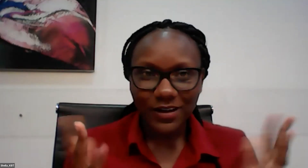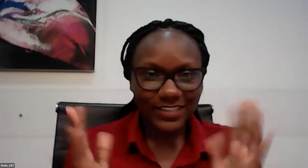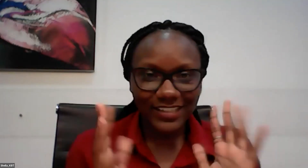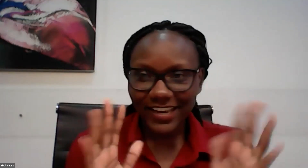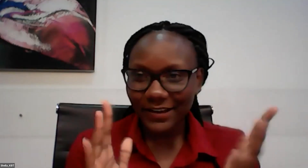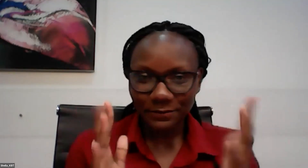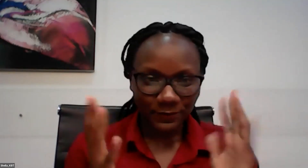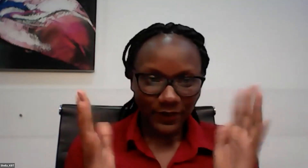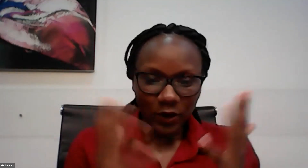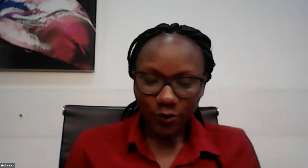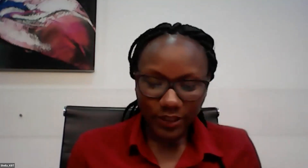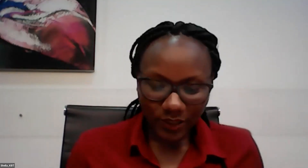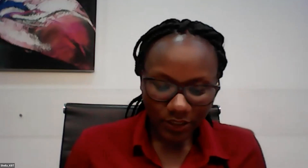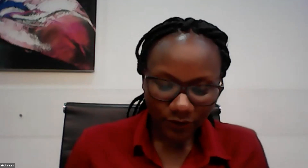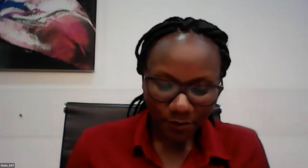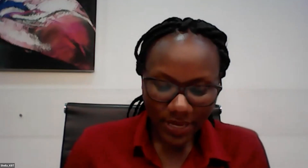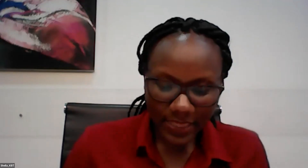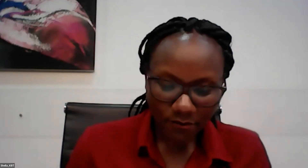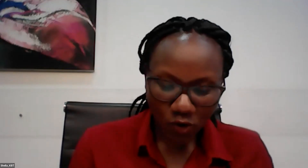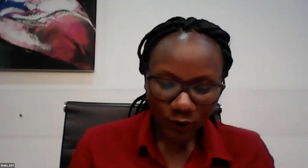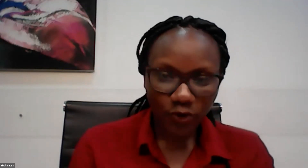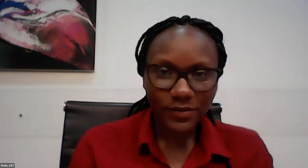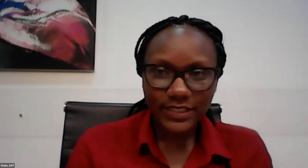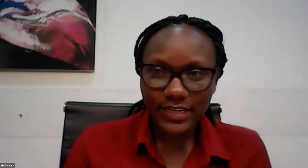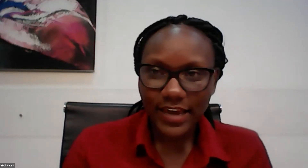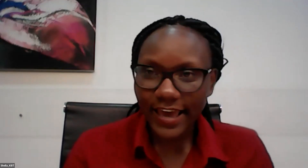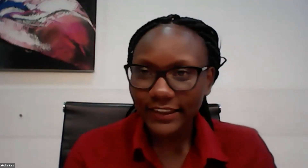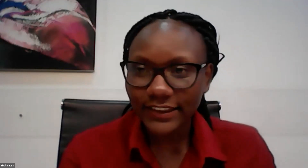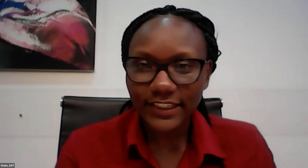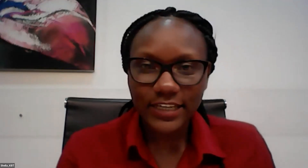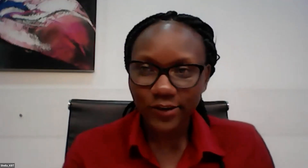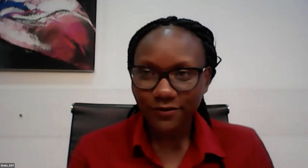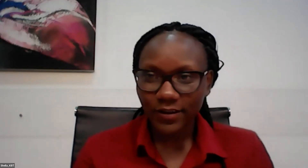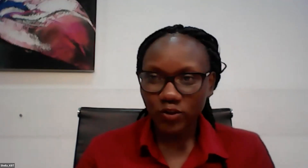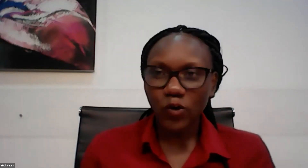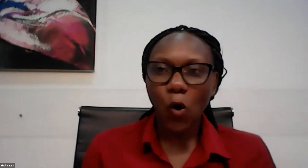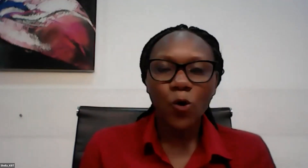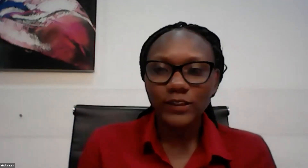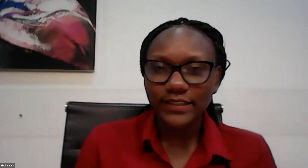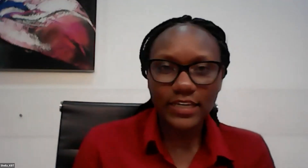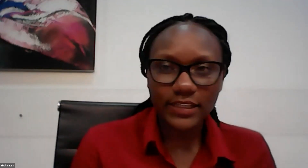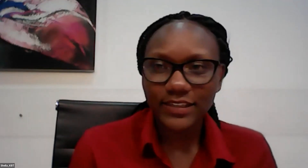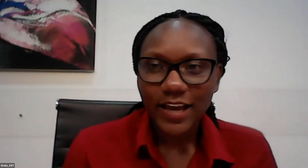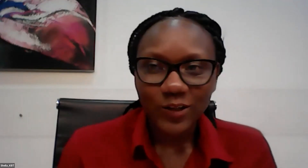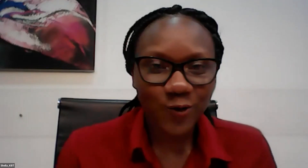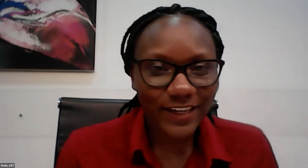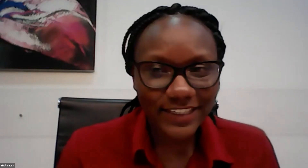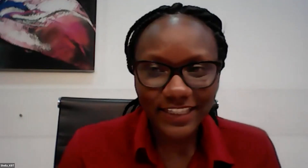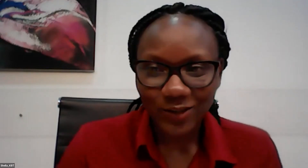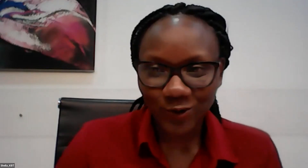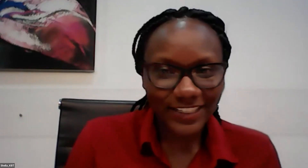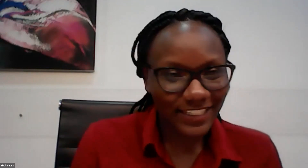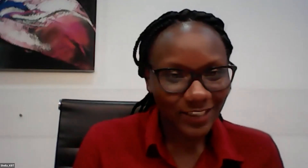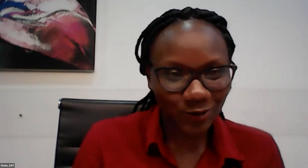Tito Masinde. Congratulations for being the most promising AT Innovation Cohort 6